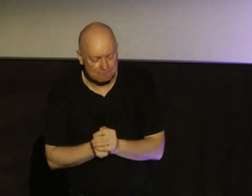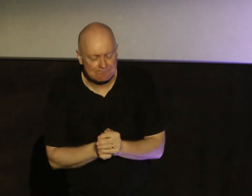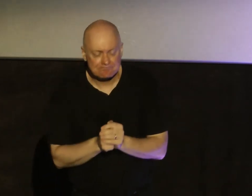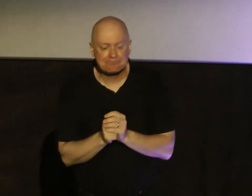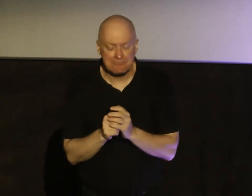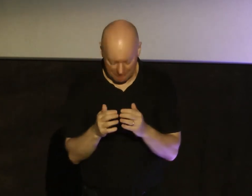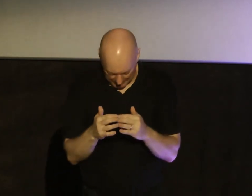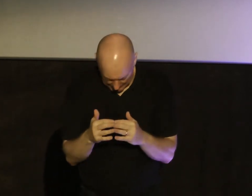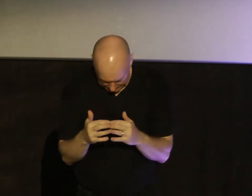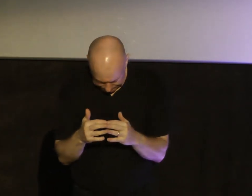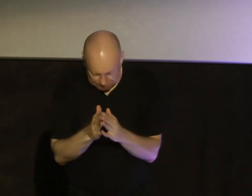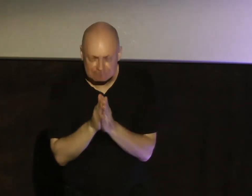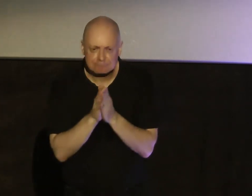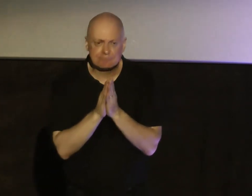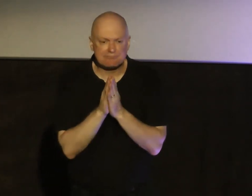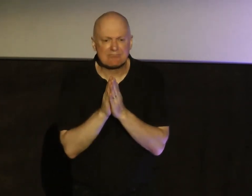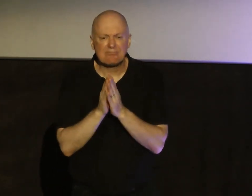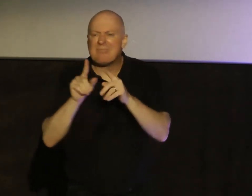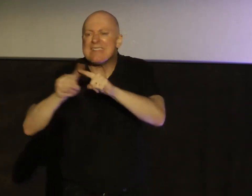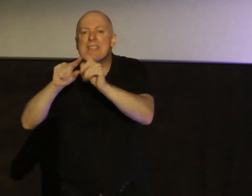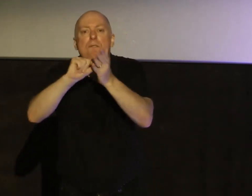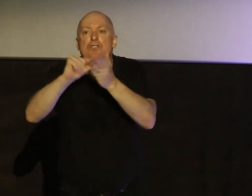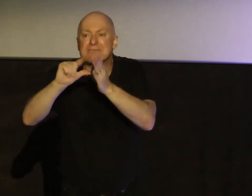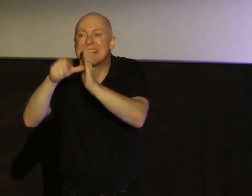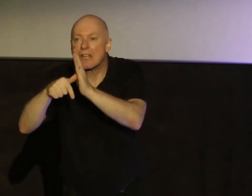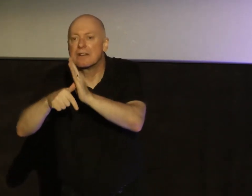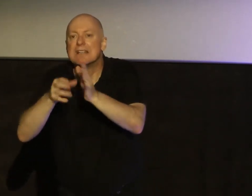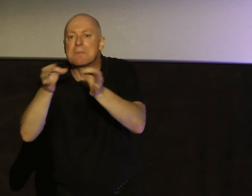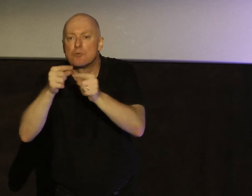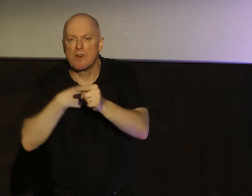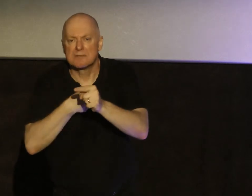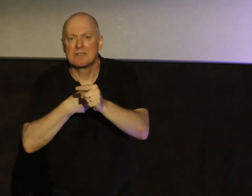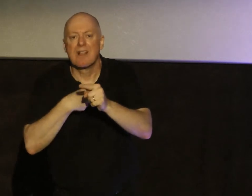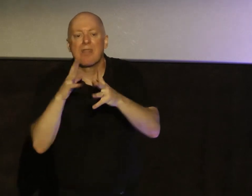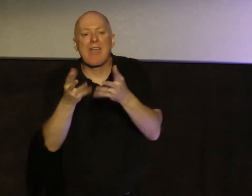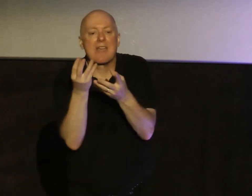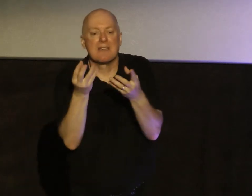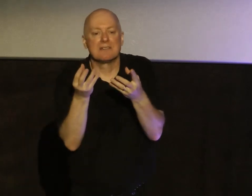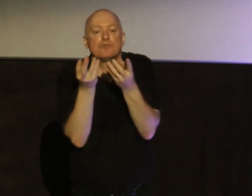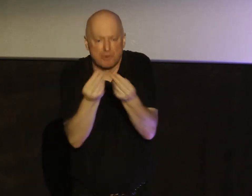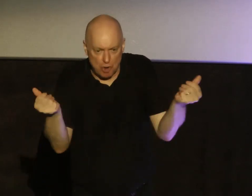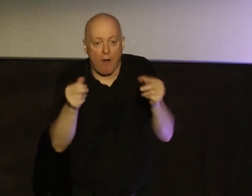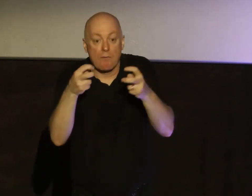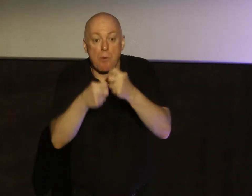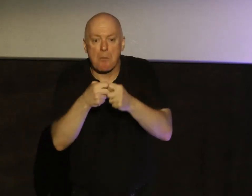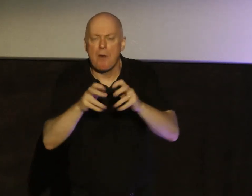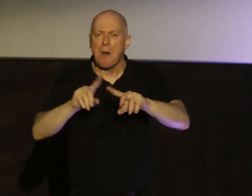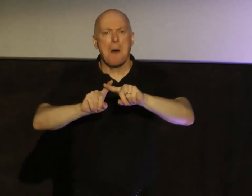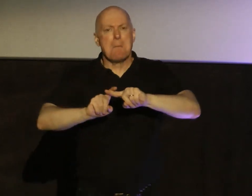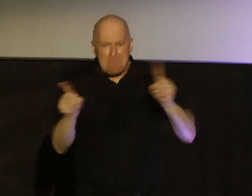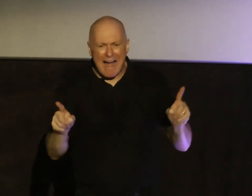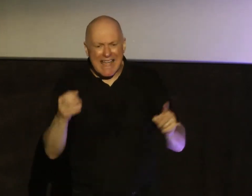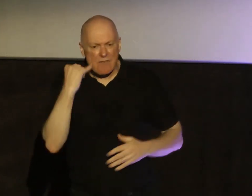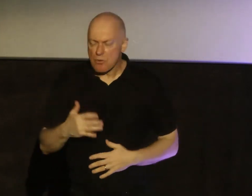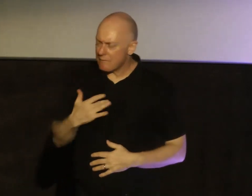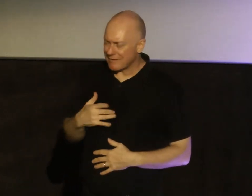that. Colossians 4:10, elsewhere. They all figured it out. But how do you navigate feelings of suspicion and